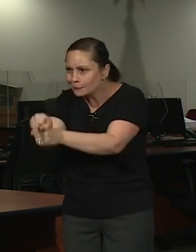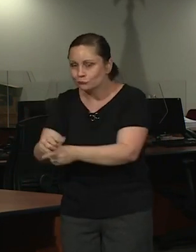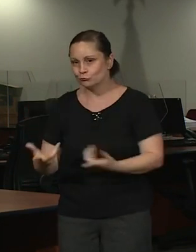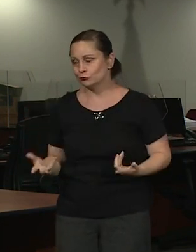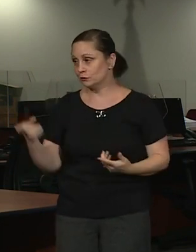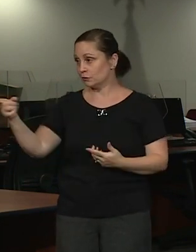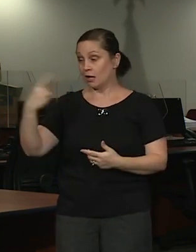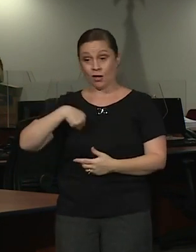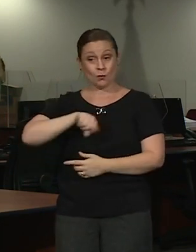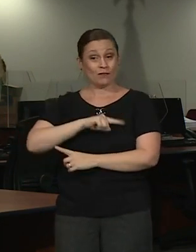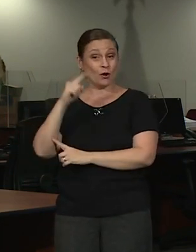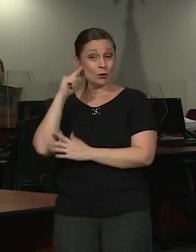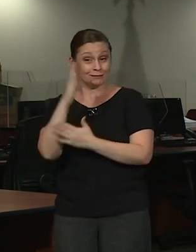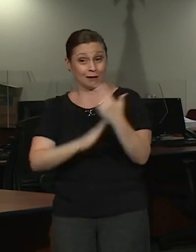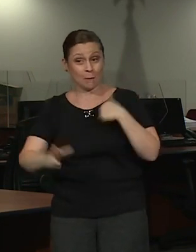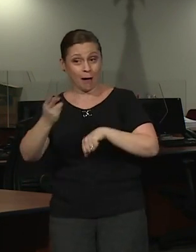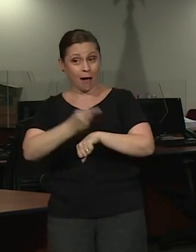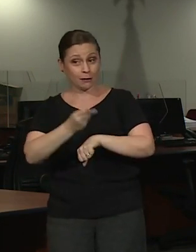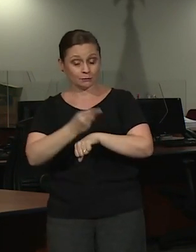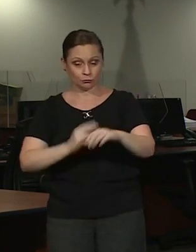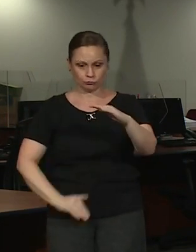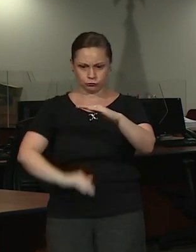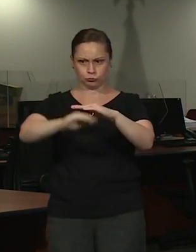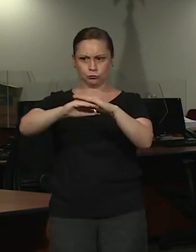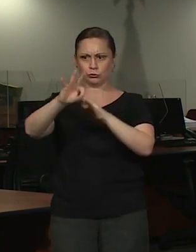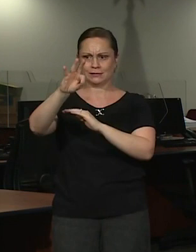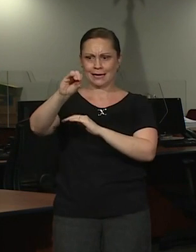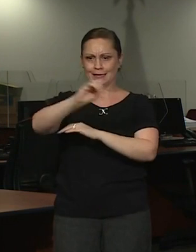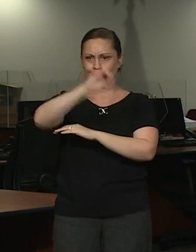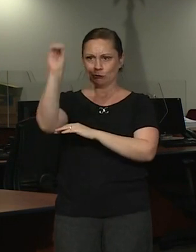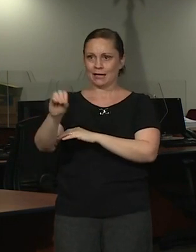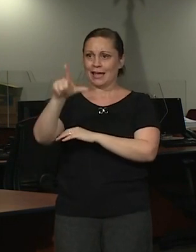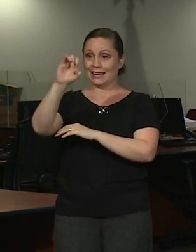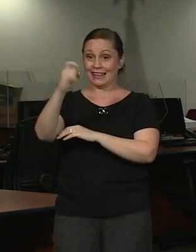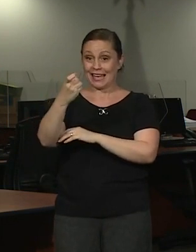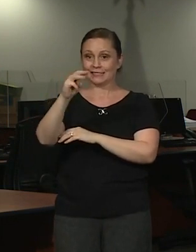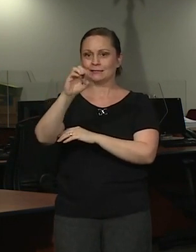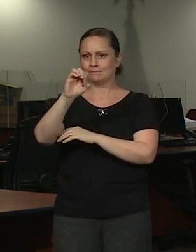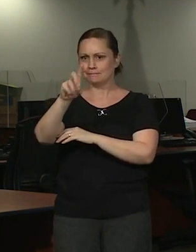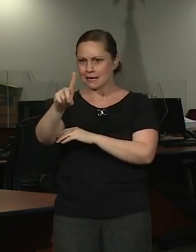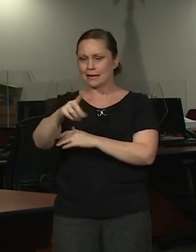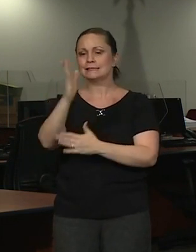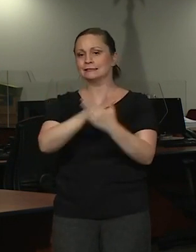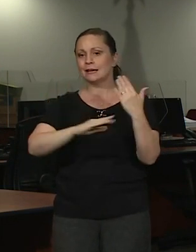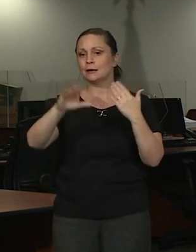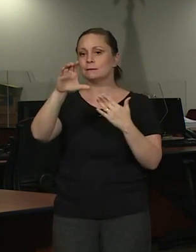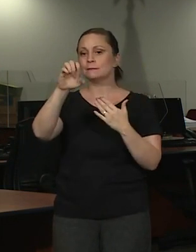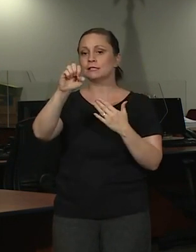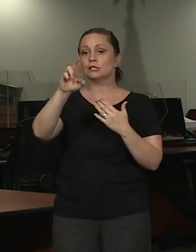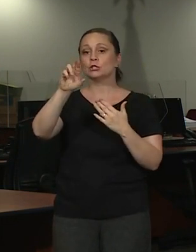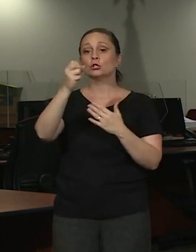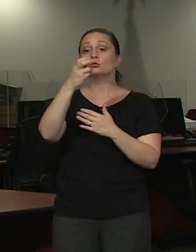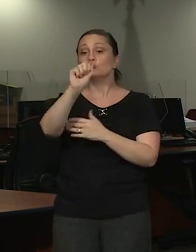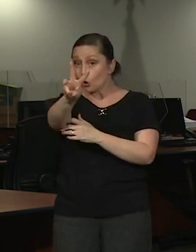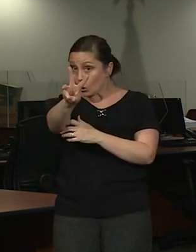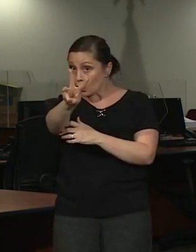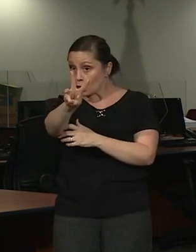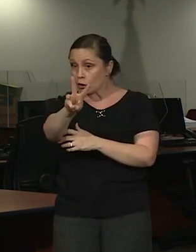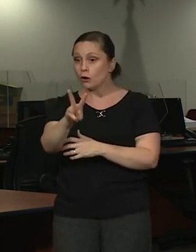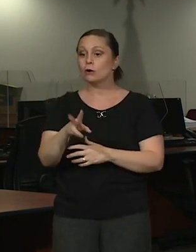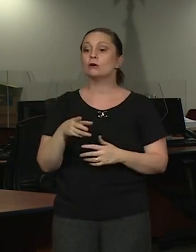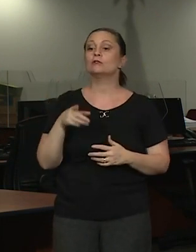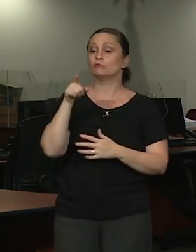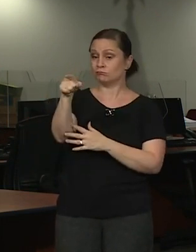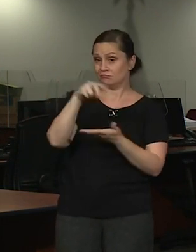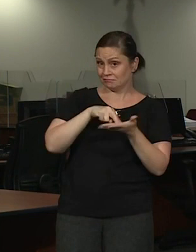at 90% capacity, particularly LexMed and some places in Kershaw. So are y'all talking to hospitals